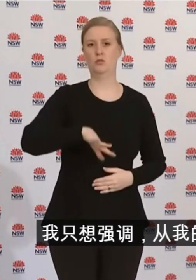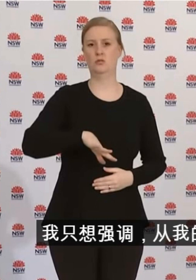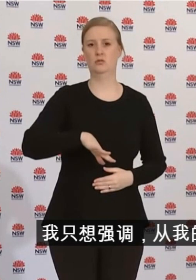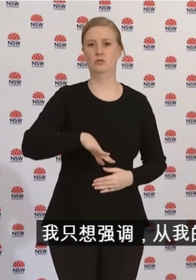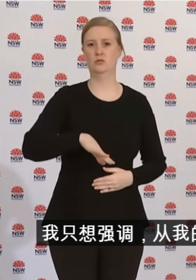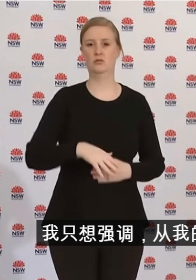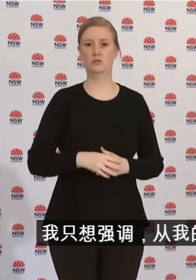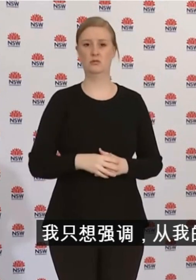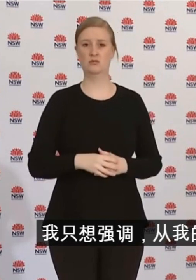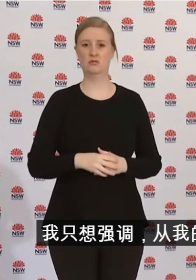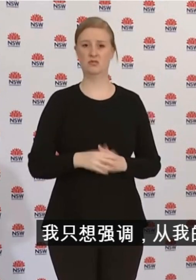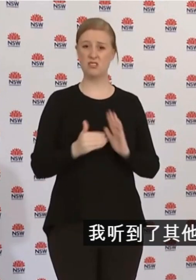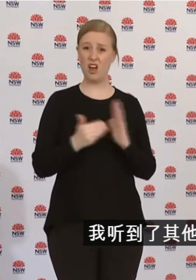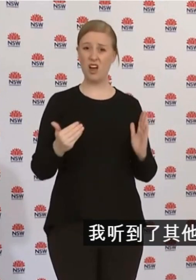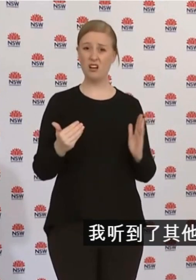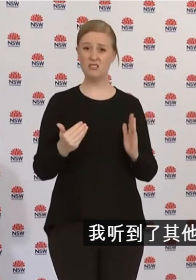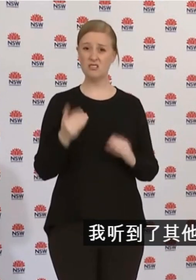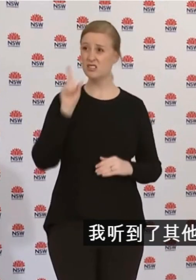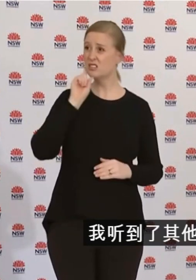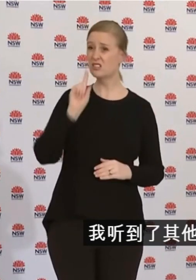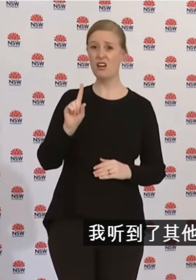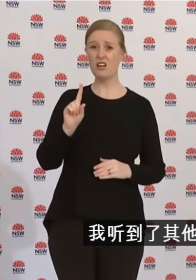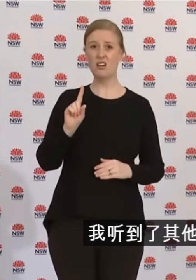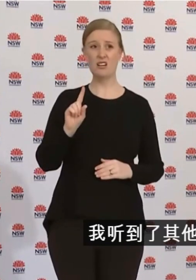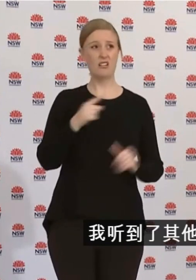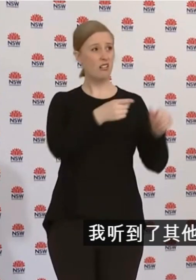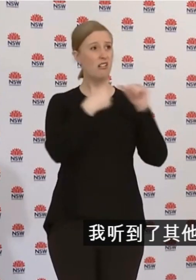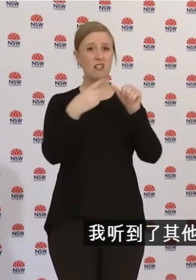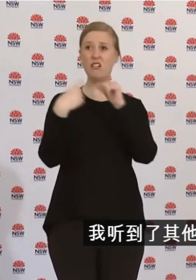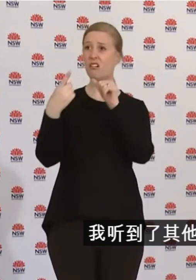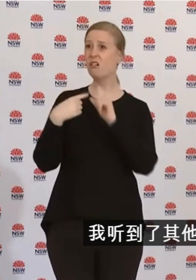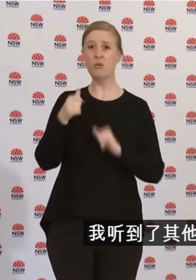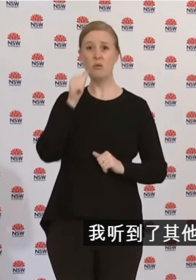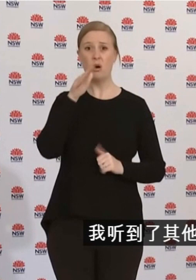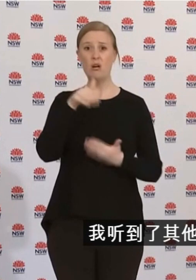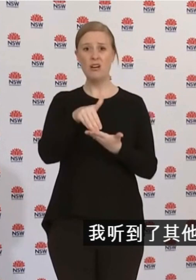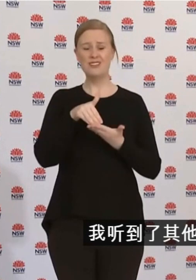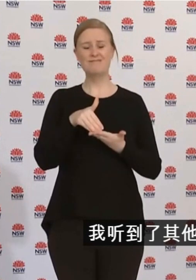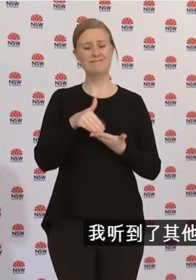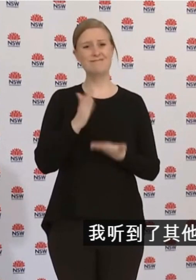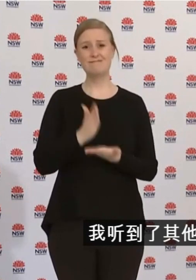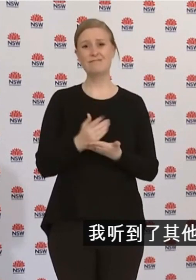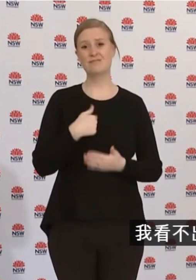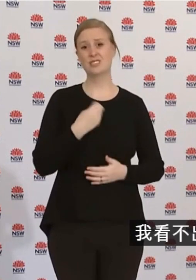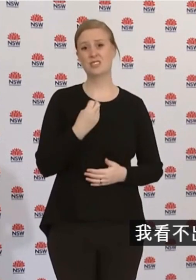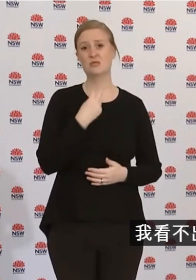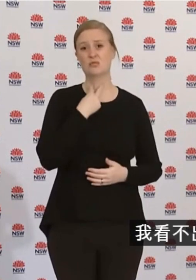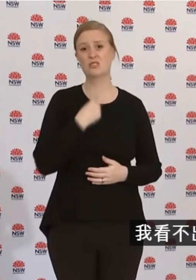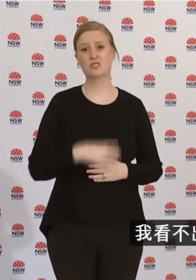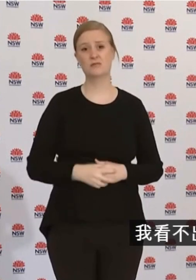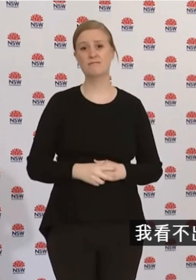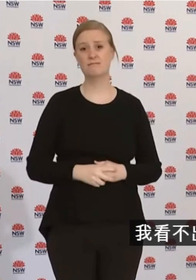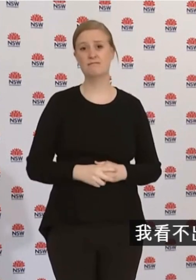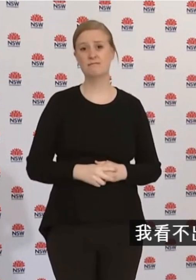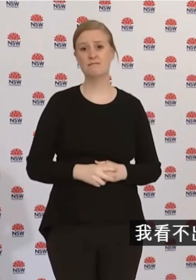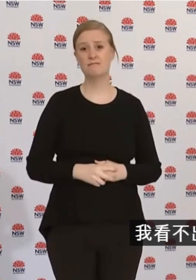point of view, it's with disappointment that I heard some of the responses from leaders from other states. I can't